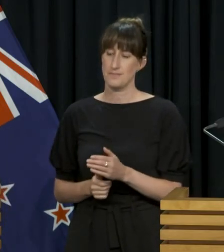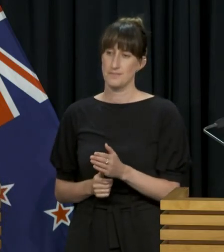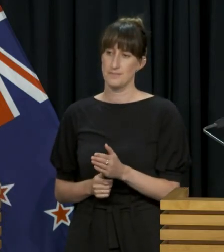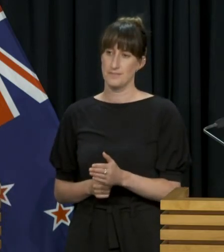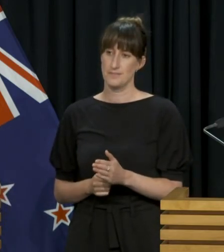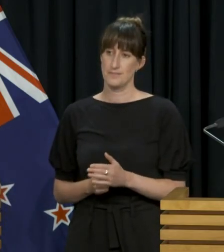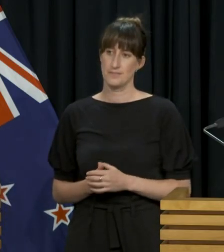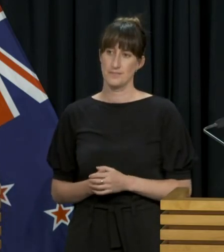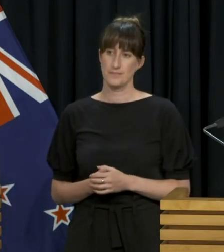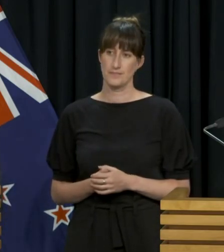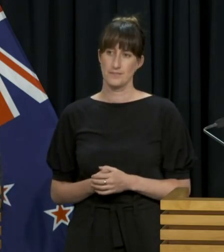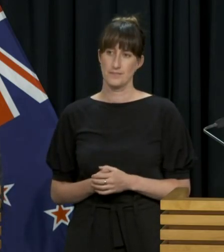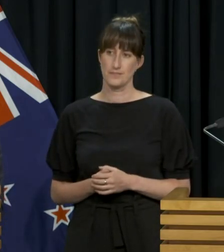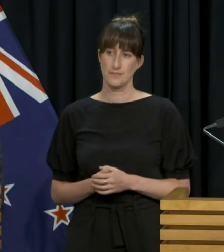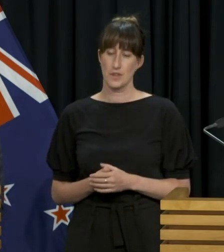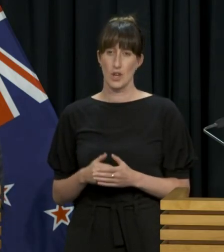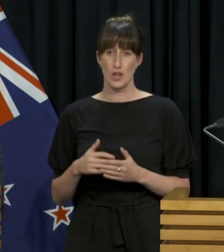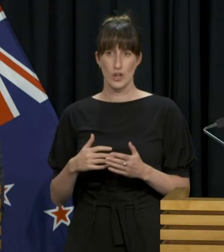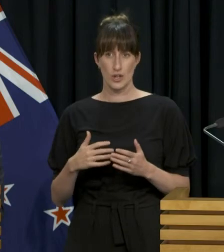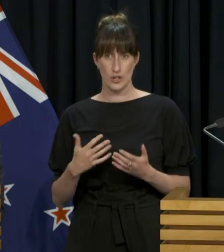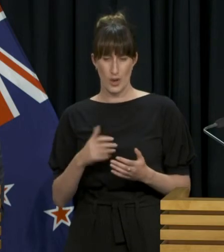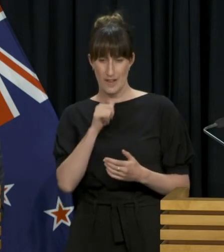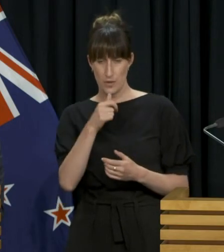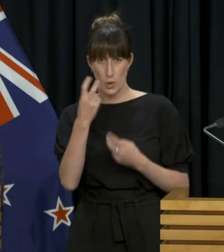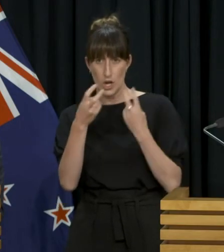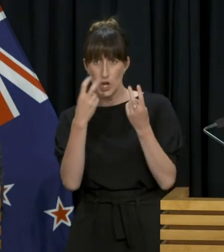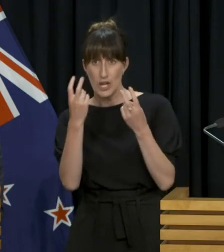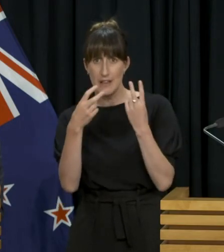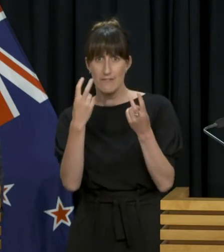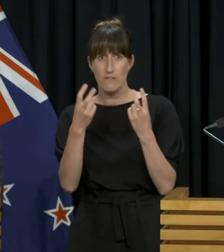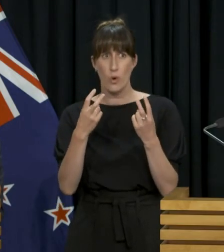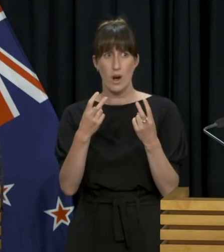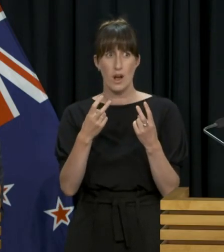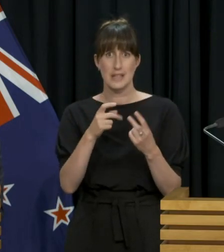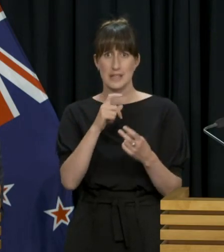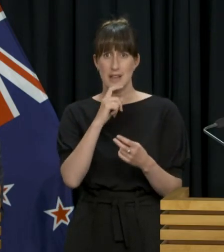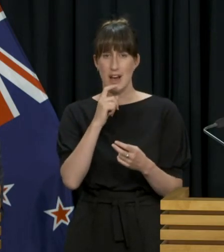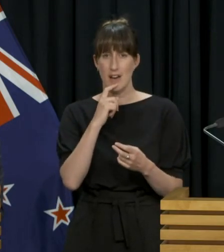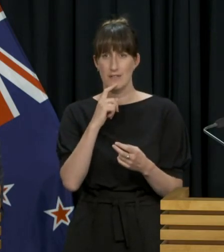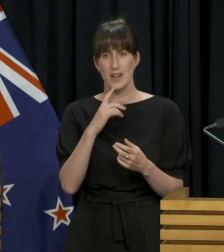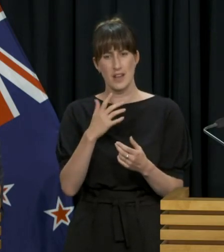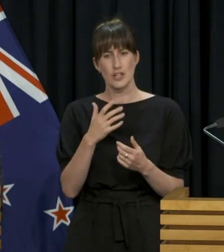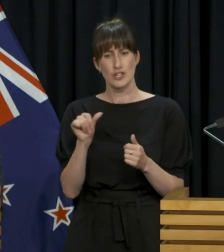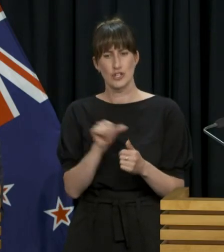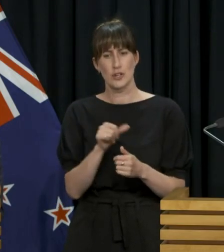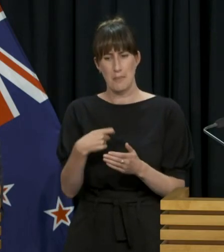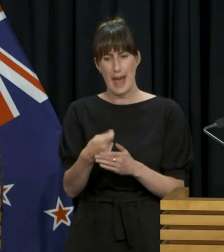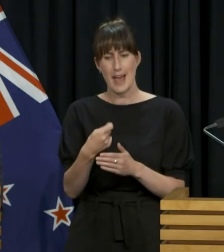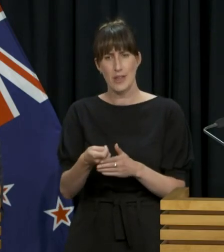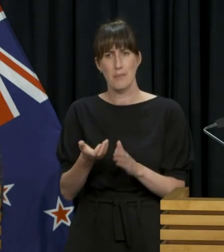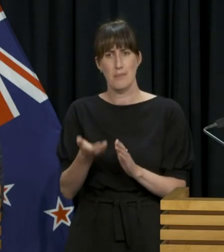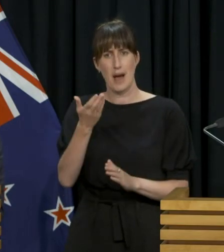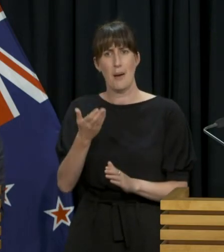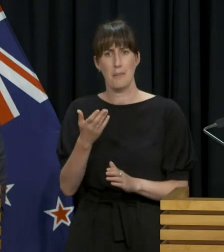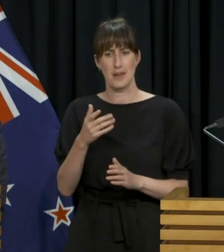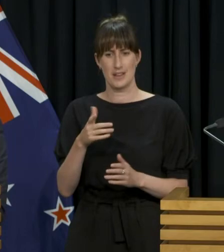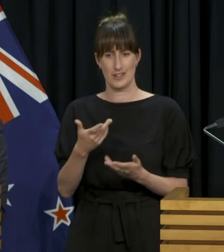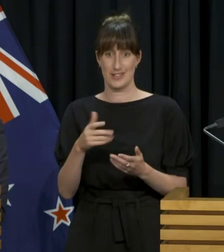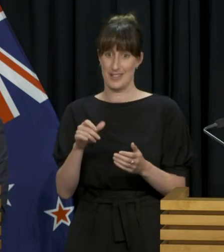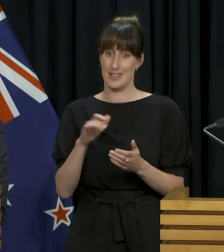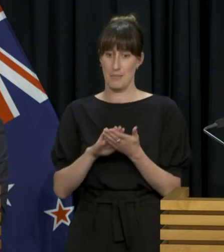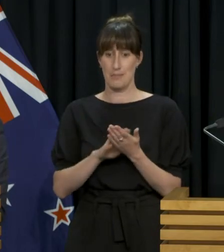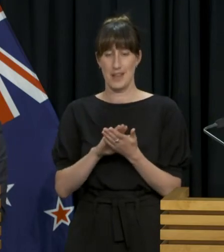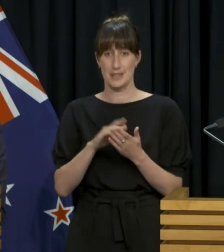looking for employers or employees, pay them more will attract more. I mean, you've just said, yeah, cool, you're giving them annual leave options and things like that, but if you're